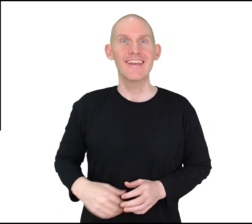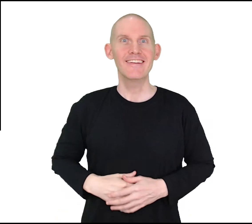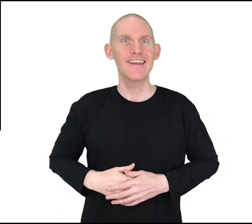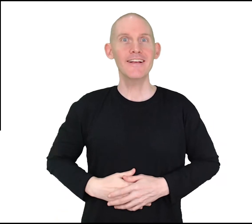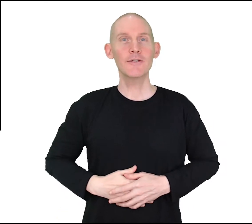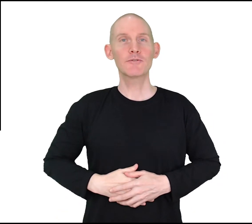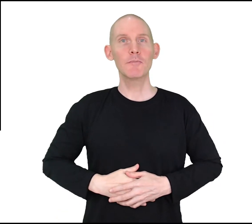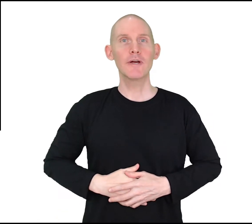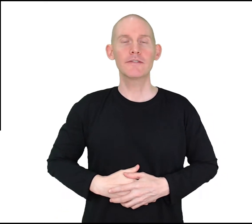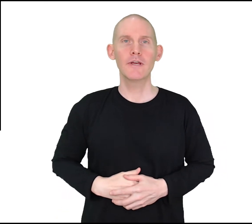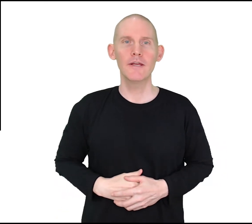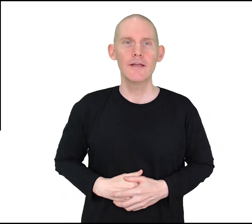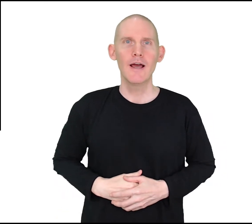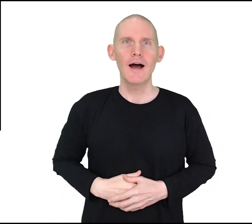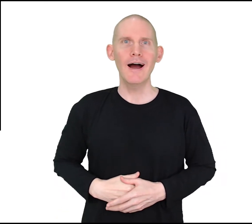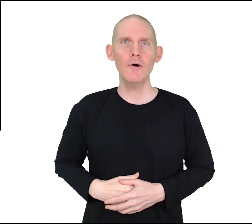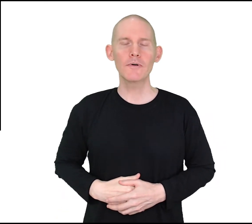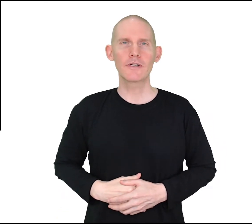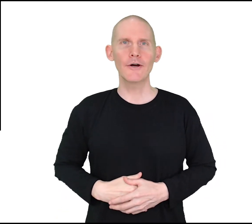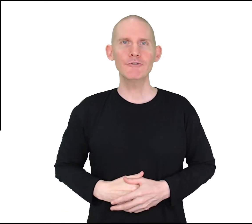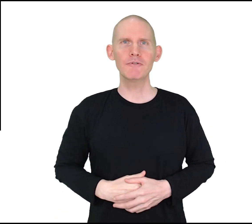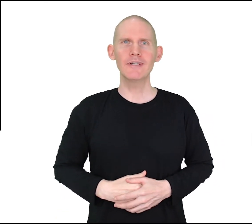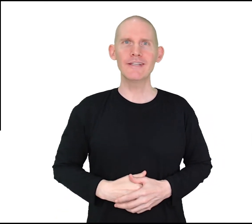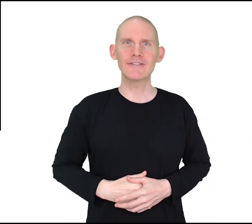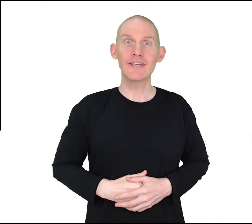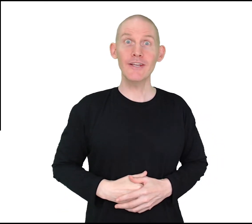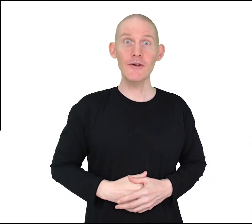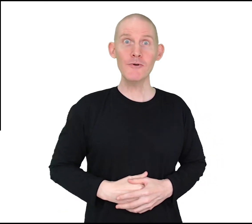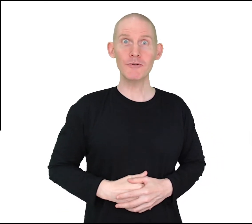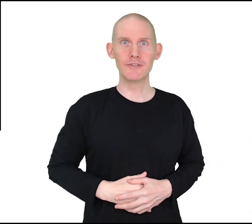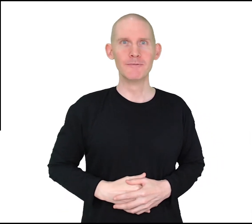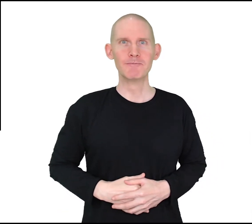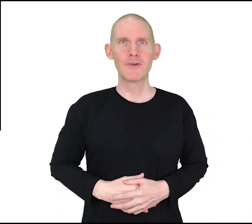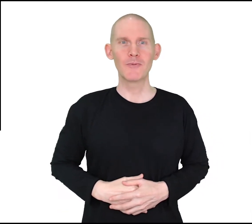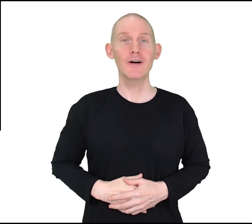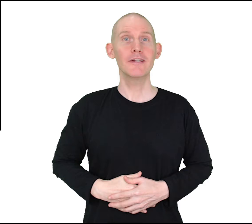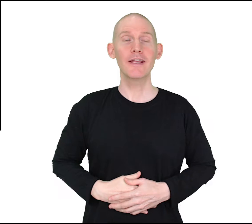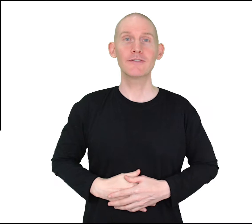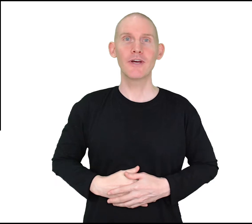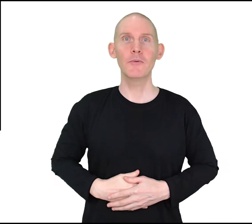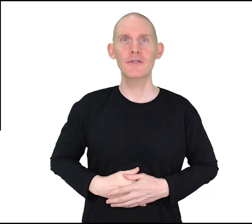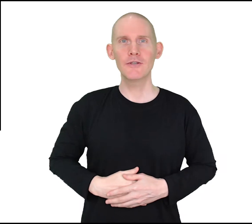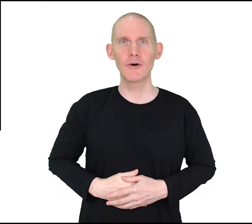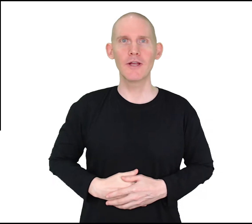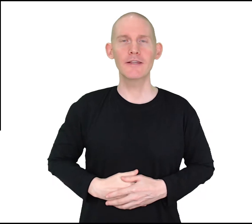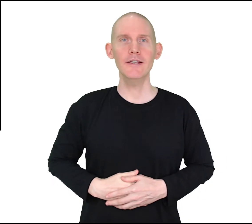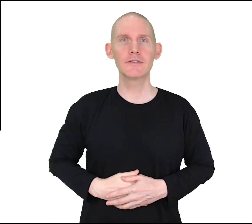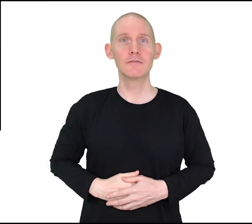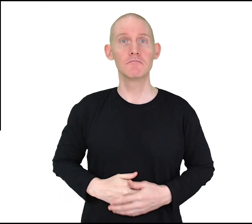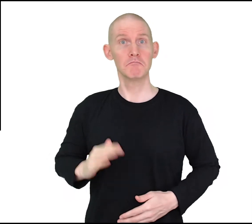In English, we might say, our country is huge. Well, in ASL, we can go like this.